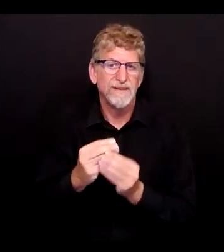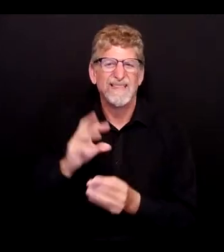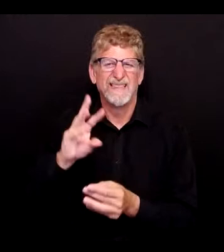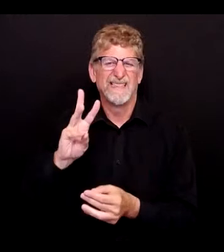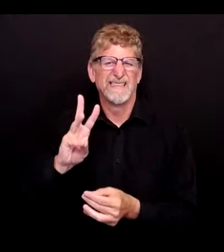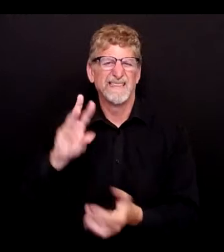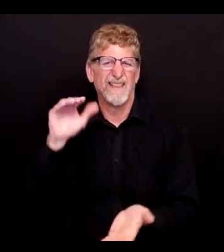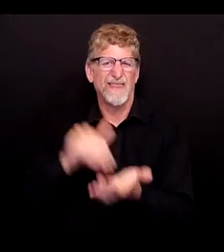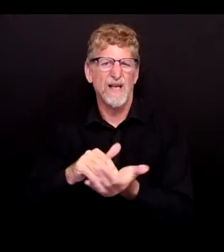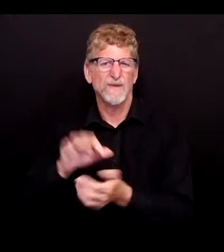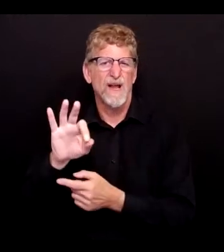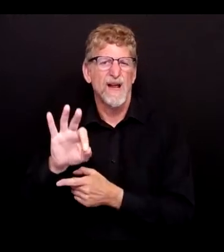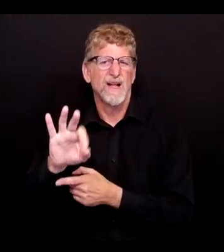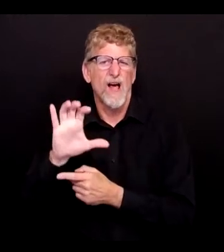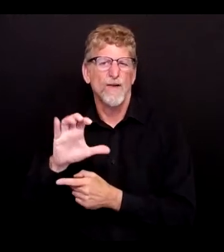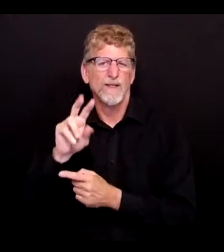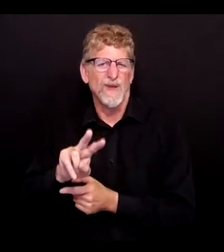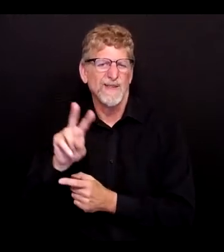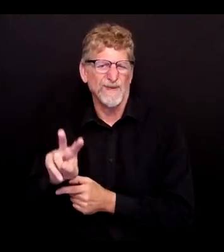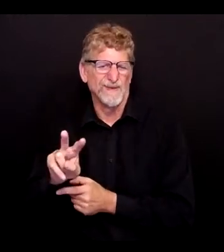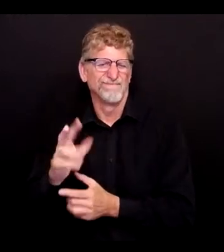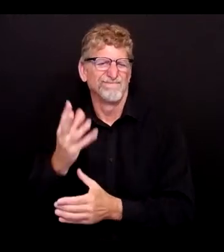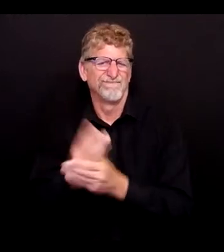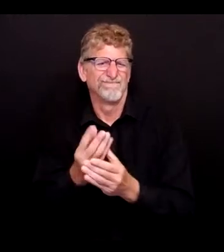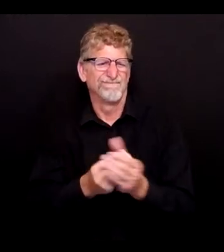6,922 deaths since the start of the pandemic.